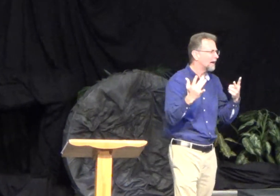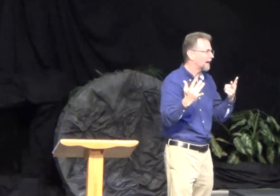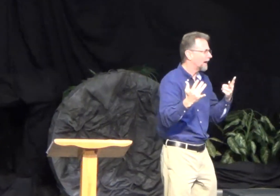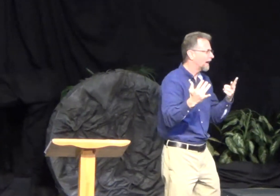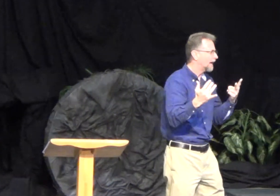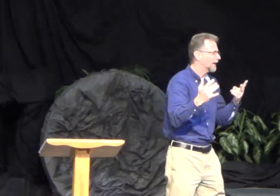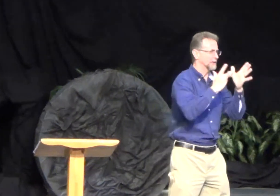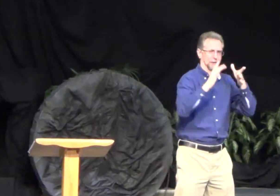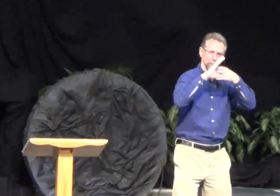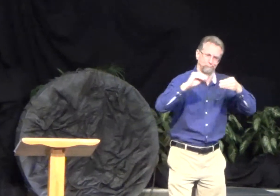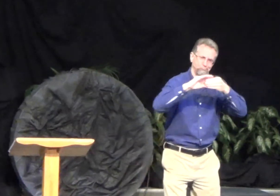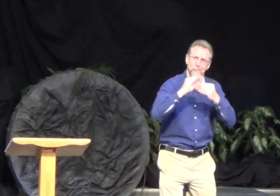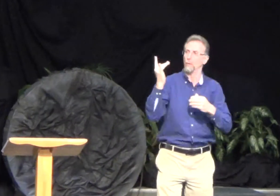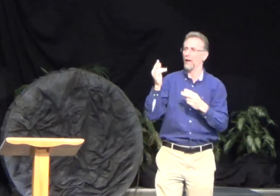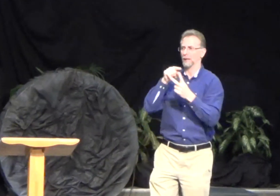near Jerusalem.